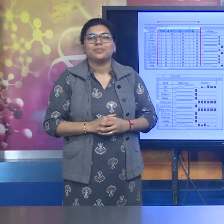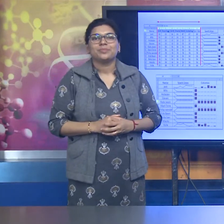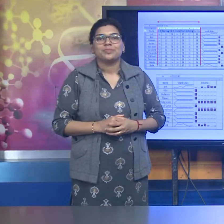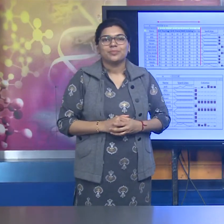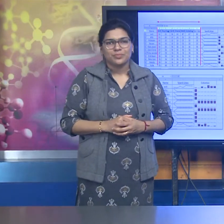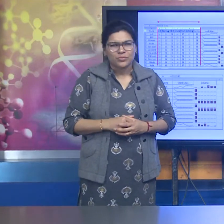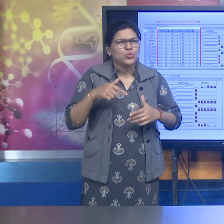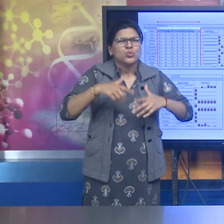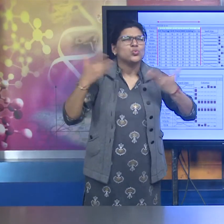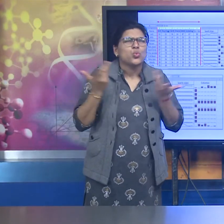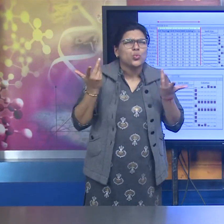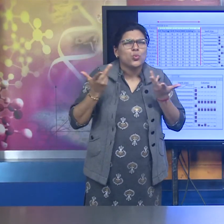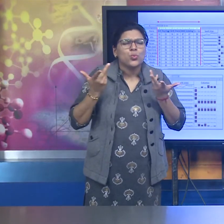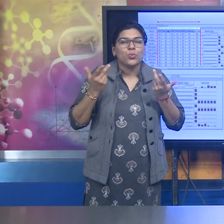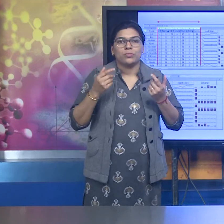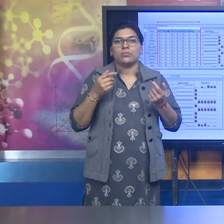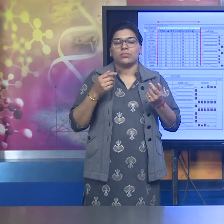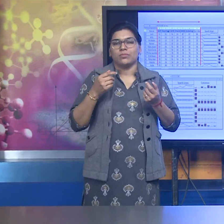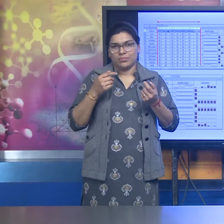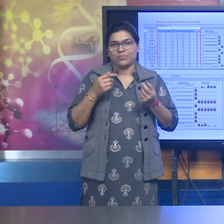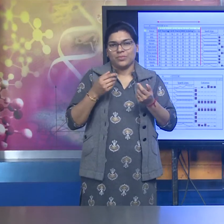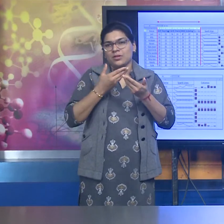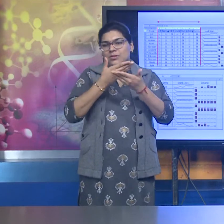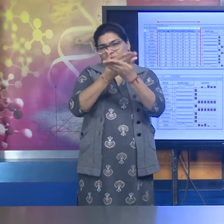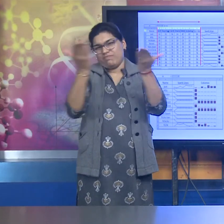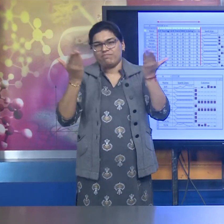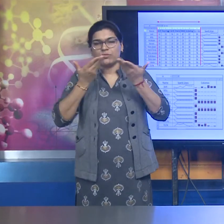person who made this. How you can